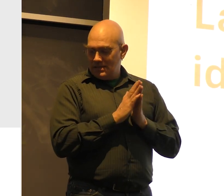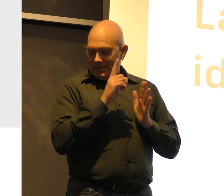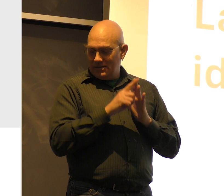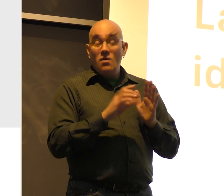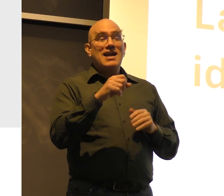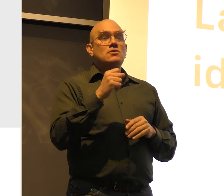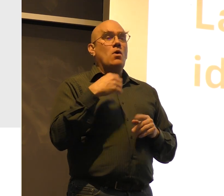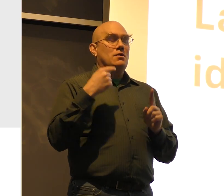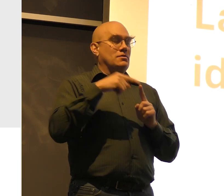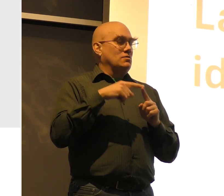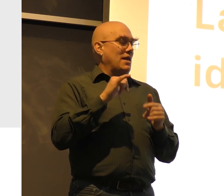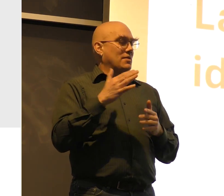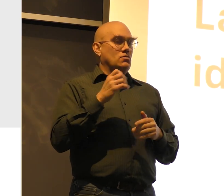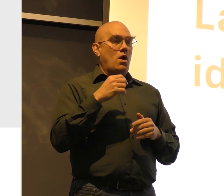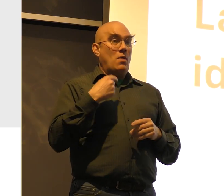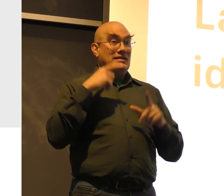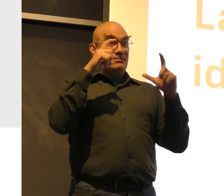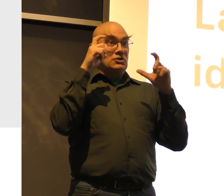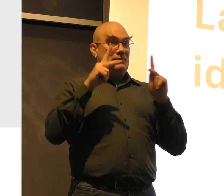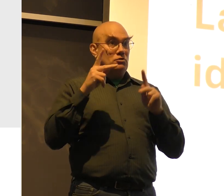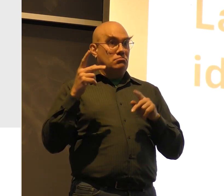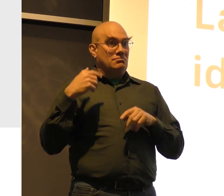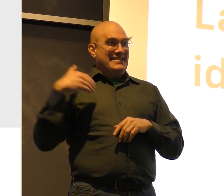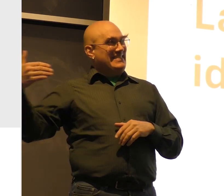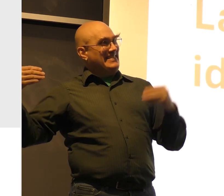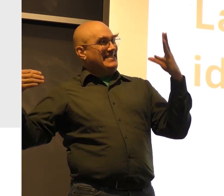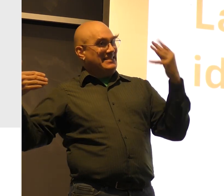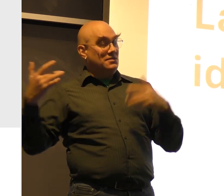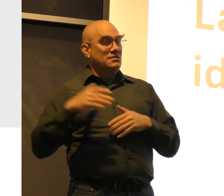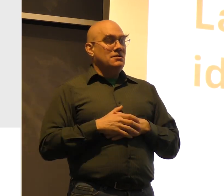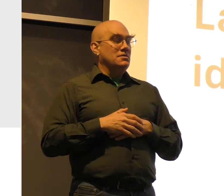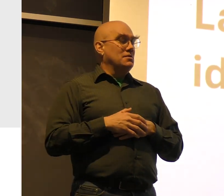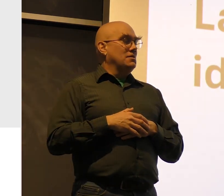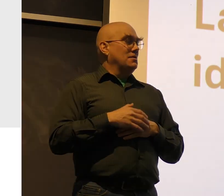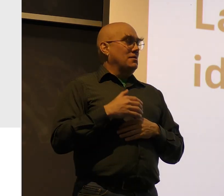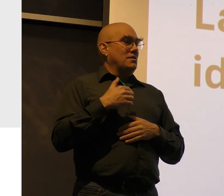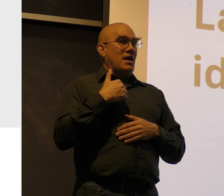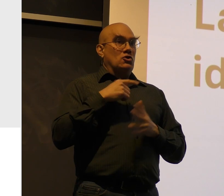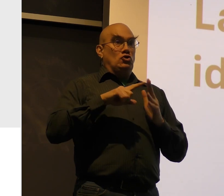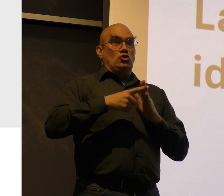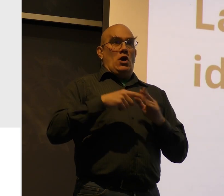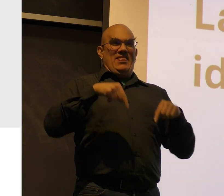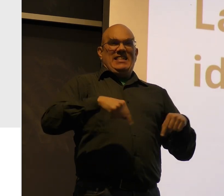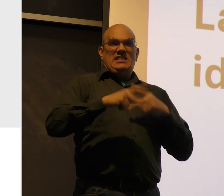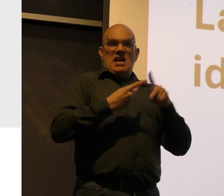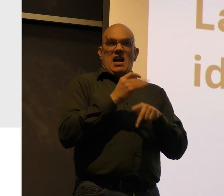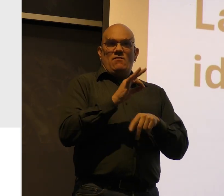About my privilege. Yeah, so I take pictures of people, and we pose for pictures. And I